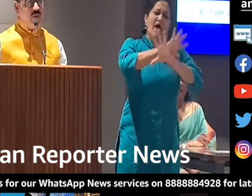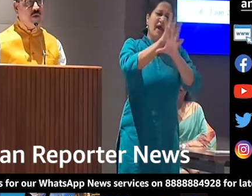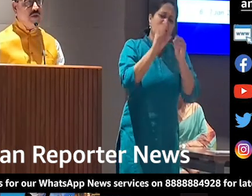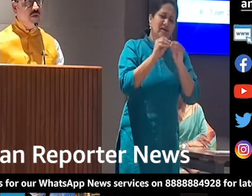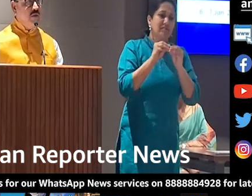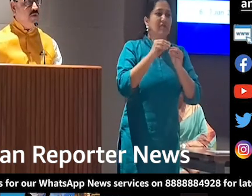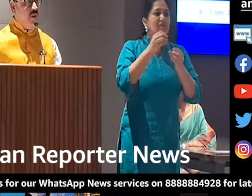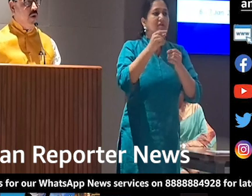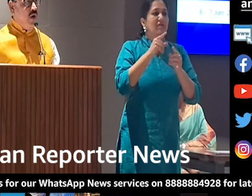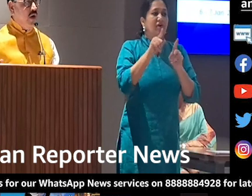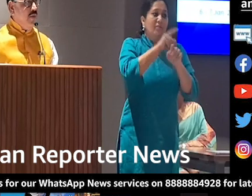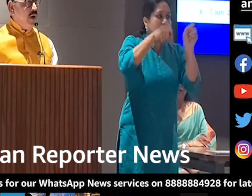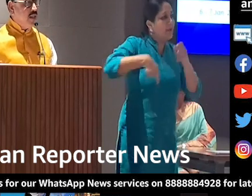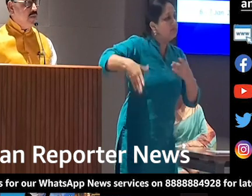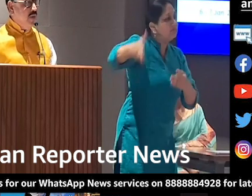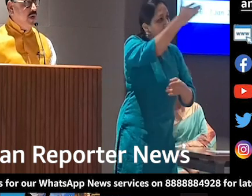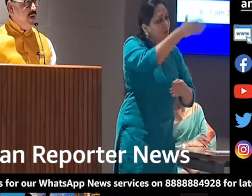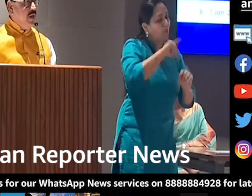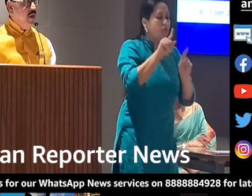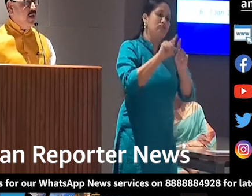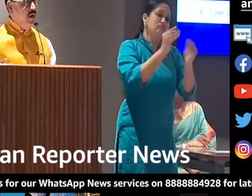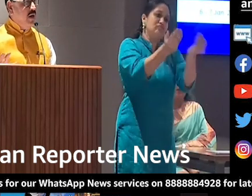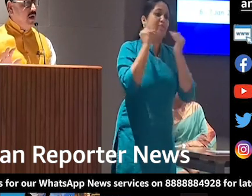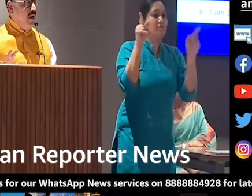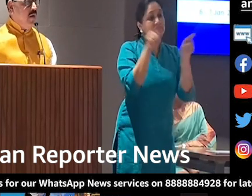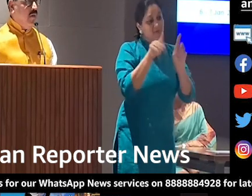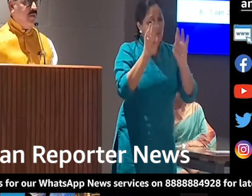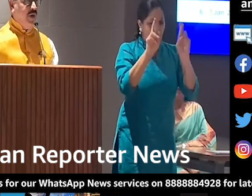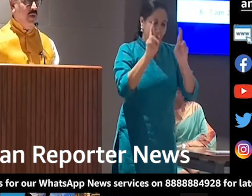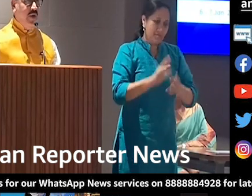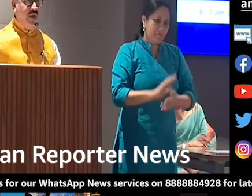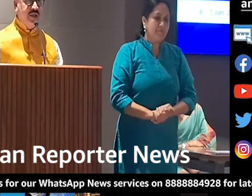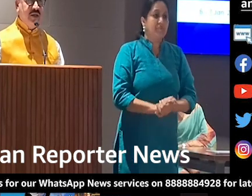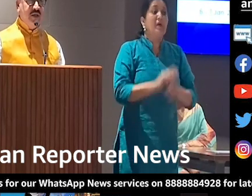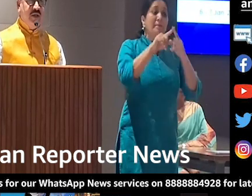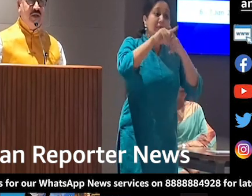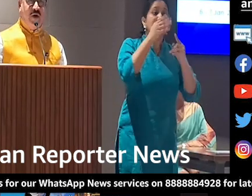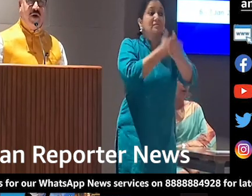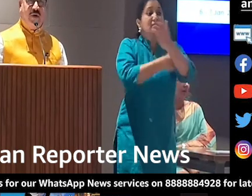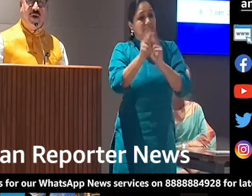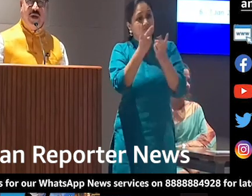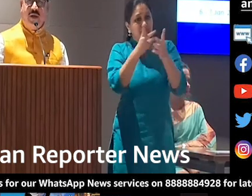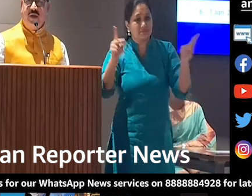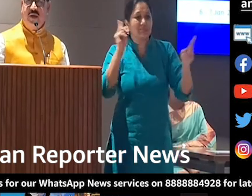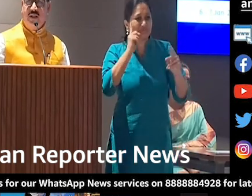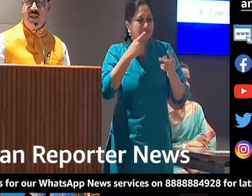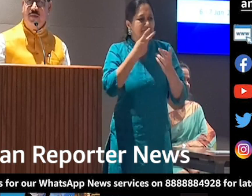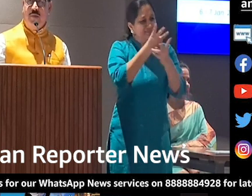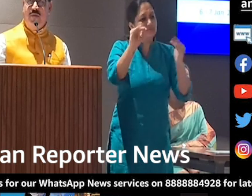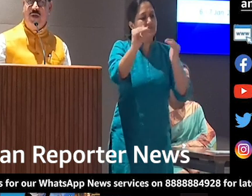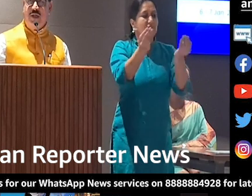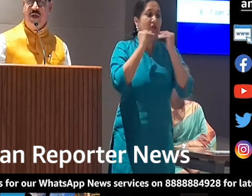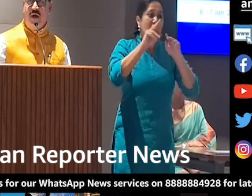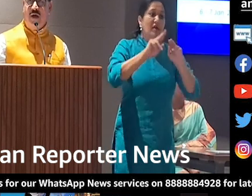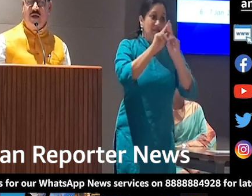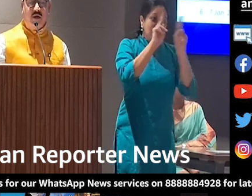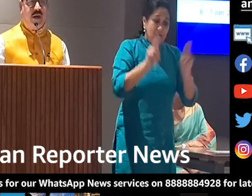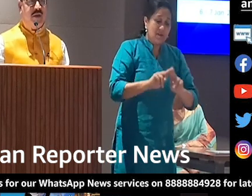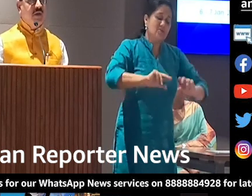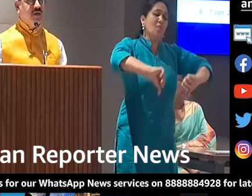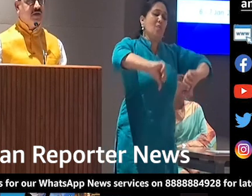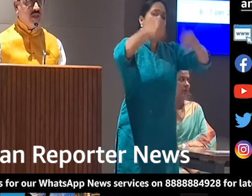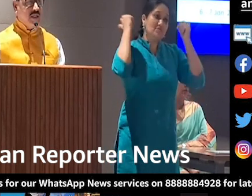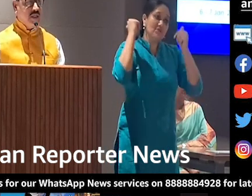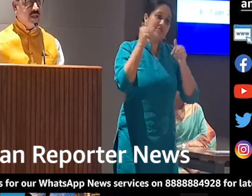the contribution from all the participating PWDs in order to make this Purple Fest a